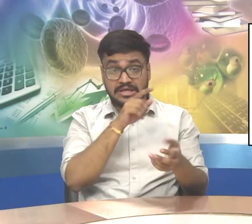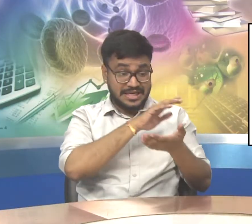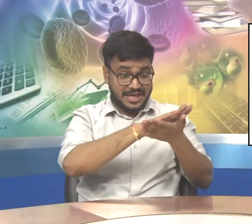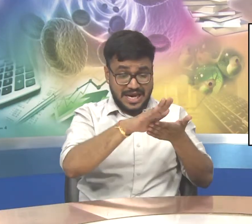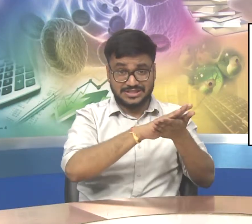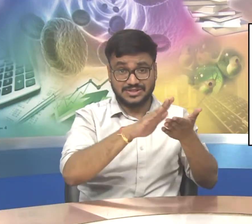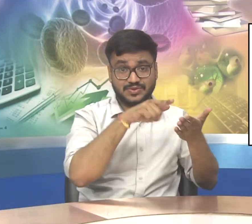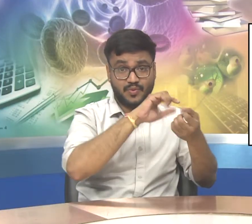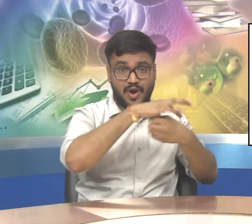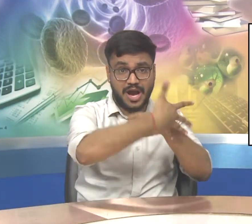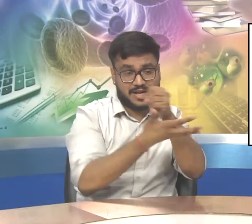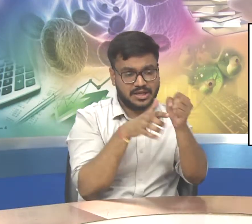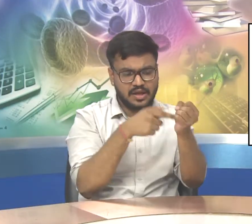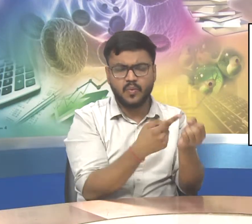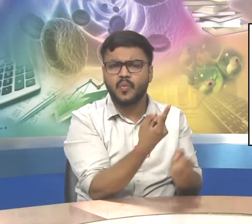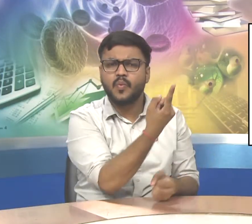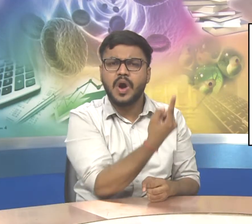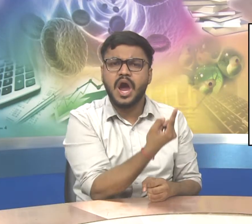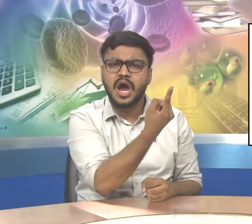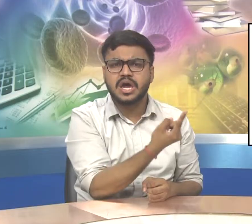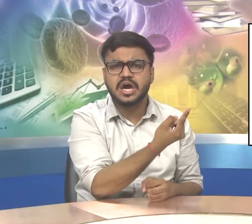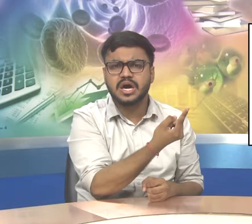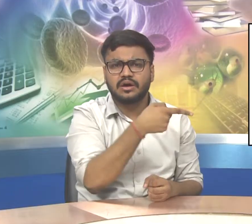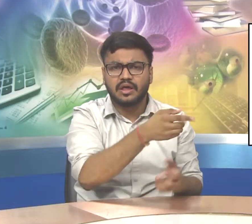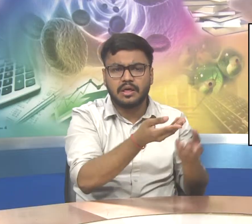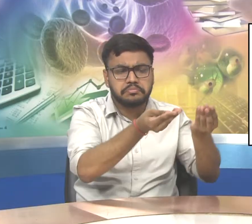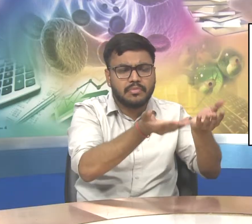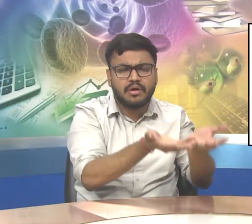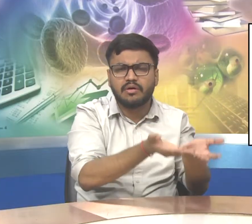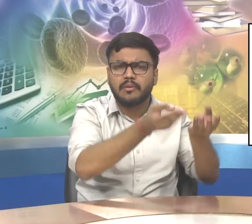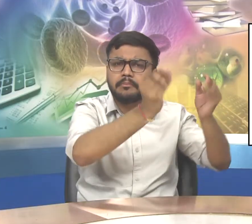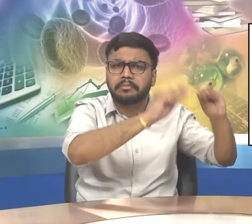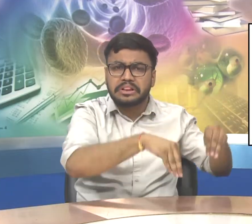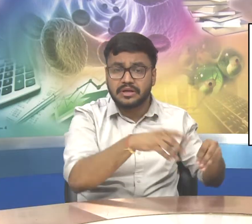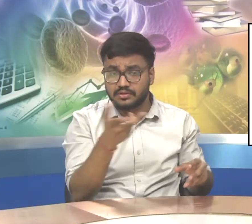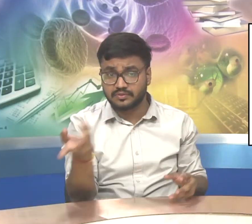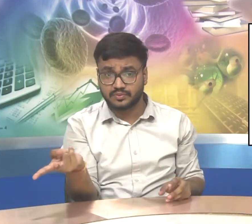times heavier than one hydrogen atoms.